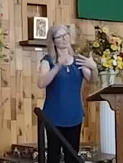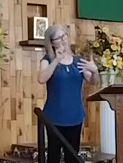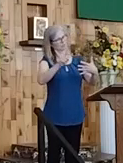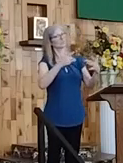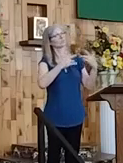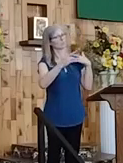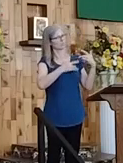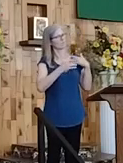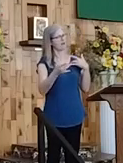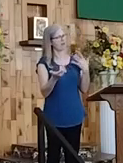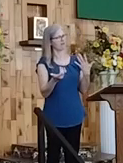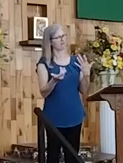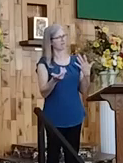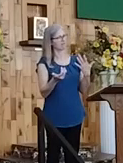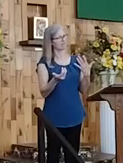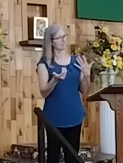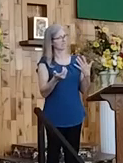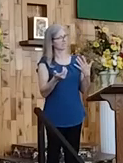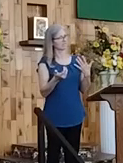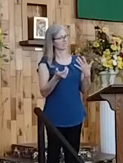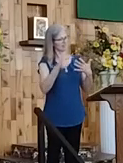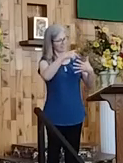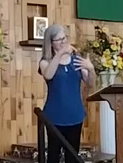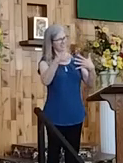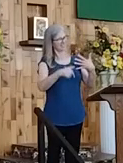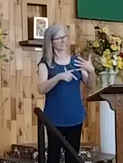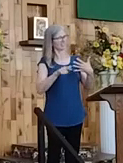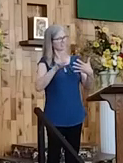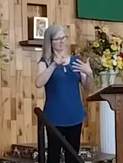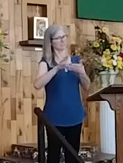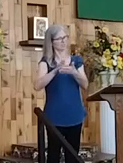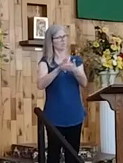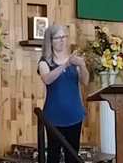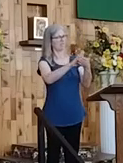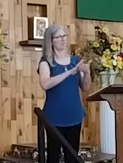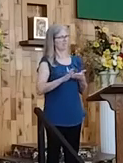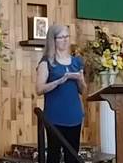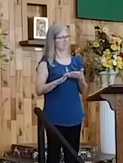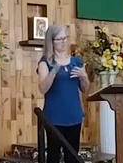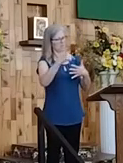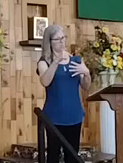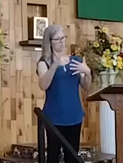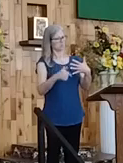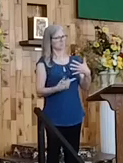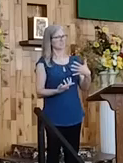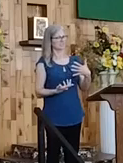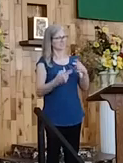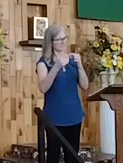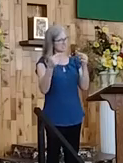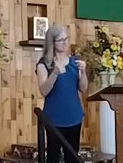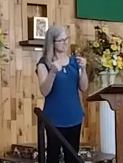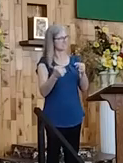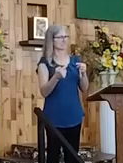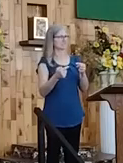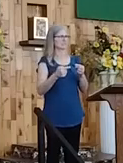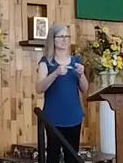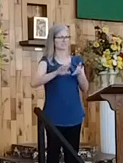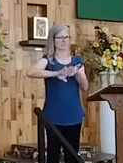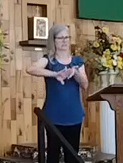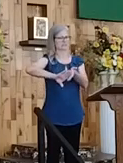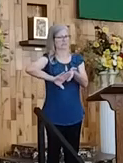about. Clean those things up. Wash away those stains.